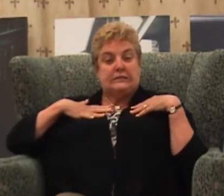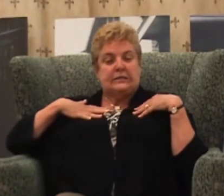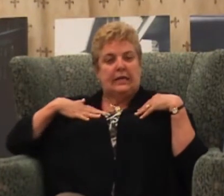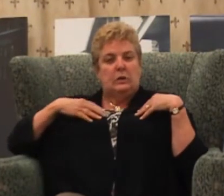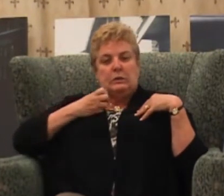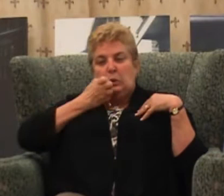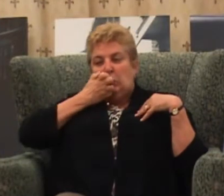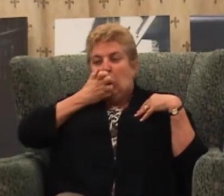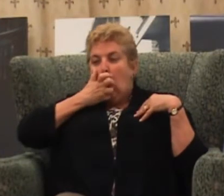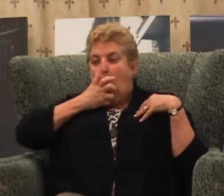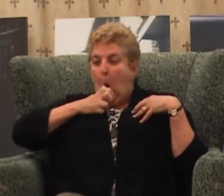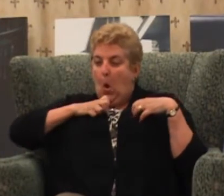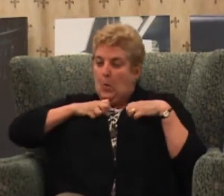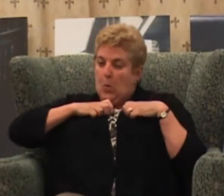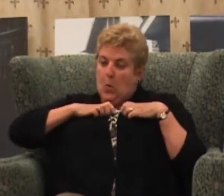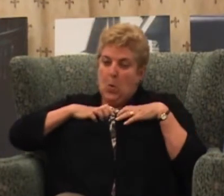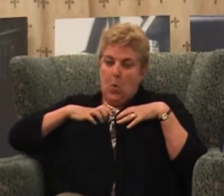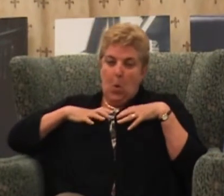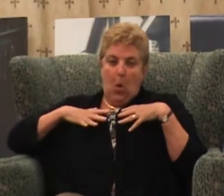to spread, I just started to grow.